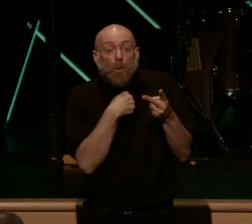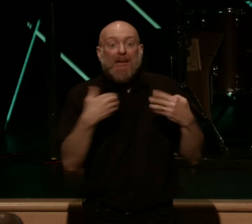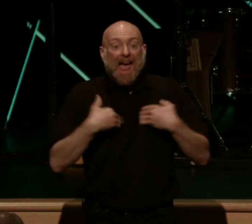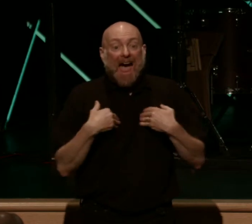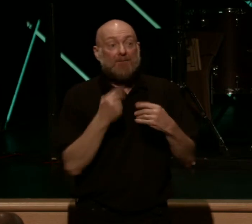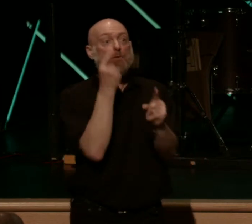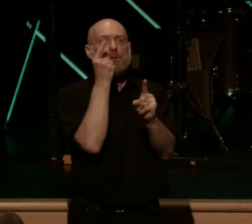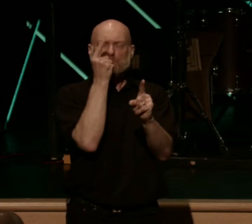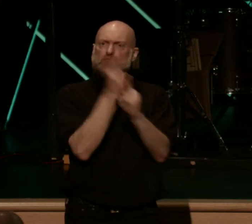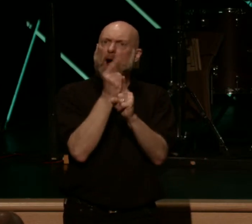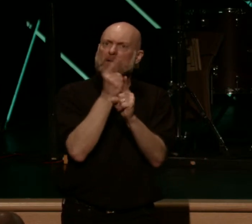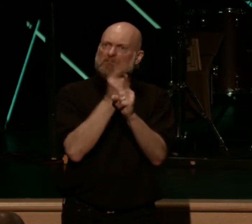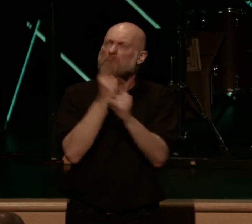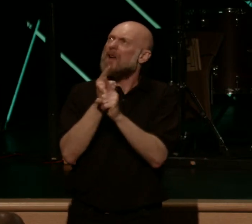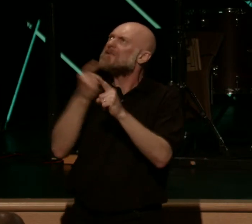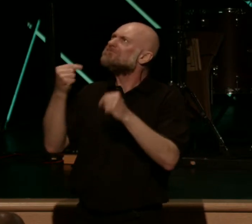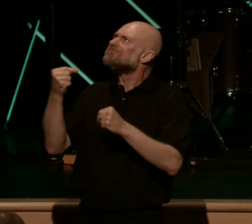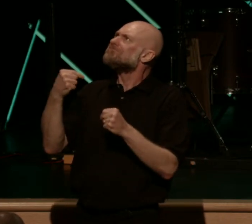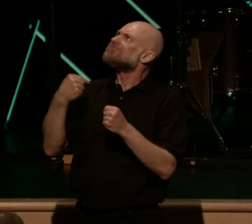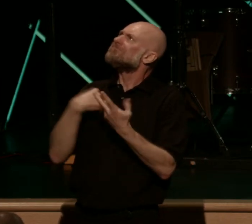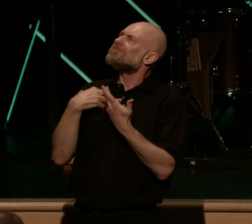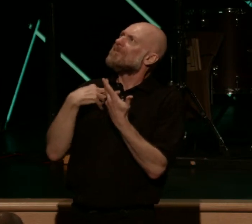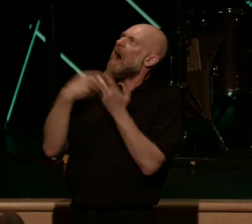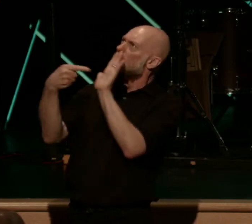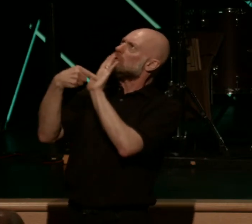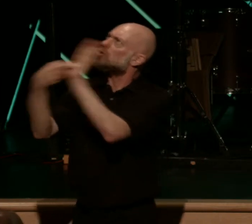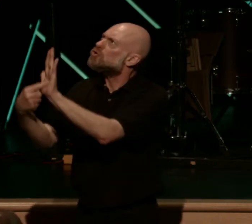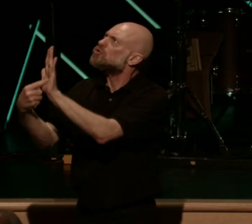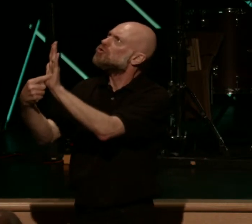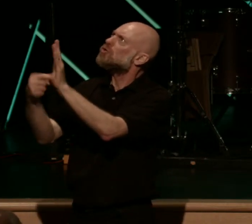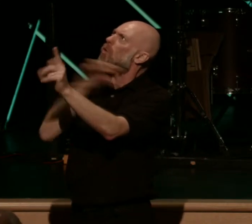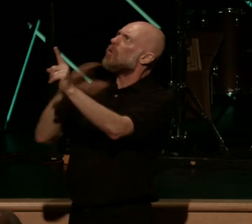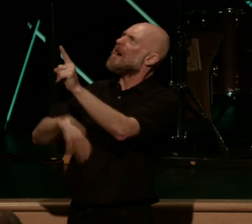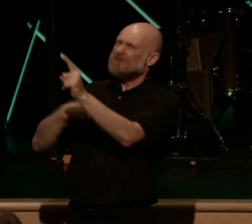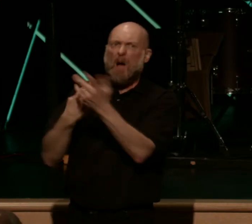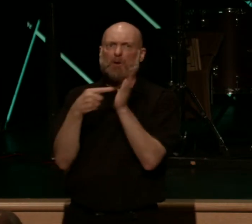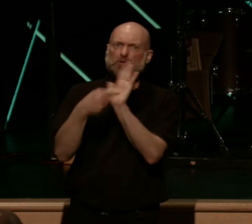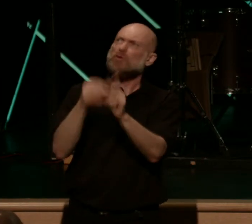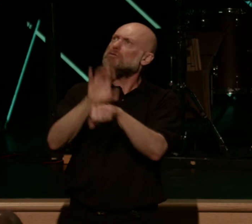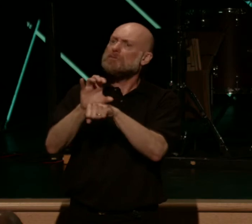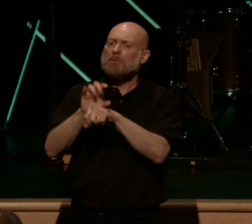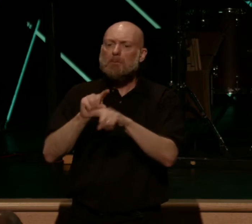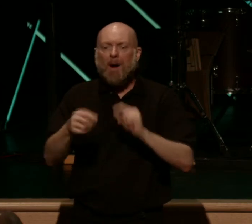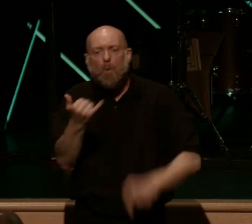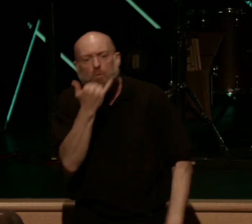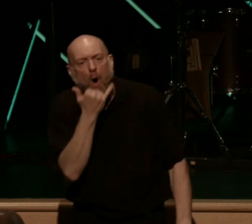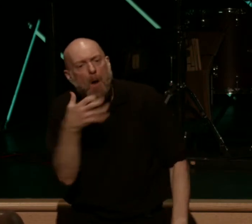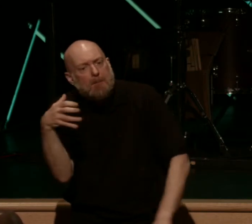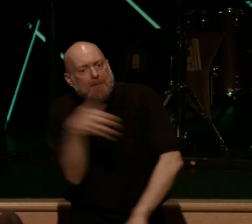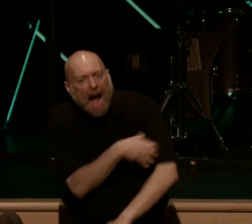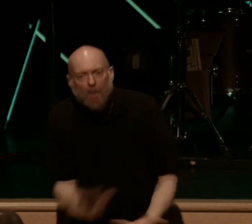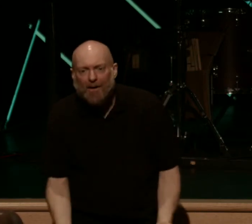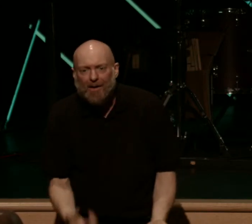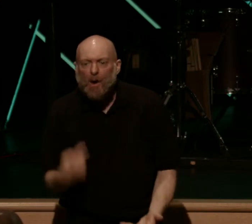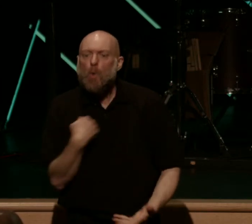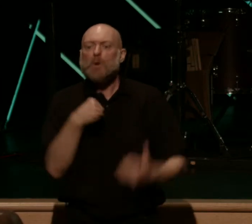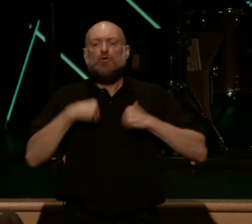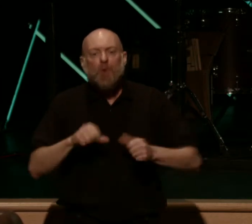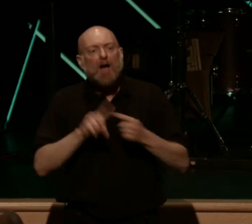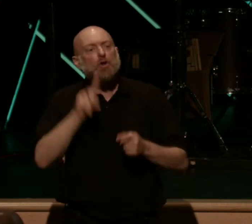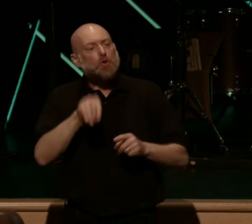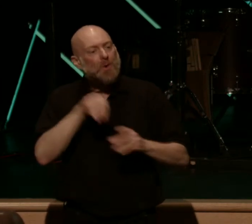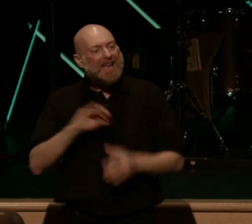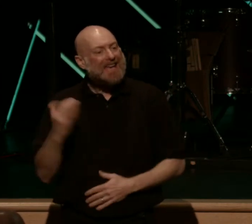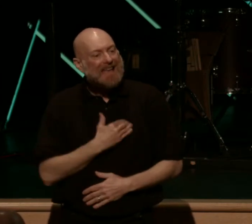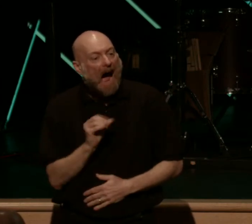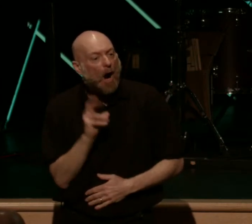right target and we're trying to portray Christ in the church. We have the right target, but we have the wrong power. And we're trying to do it in our